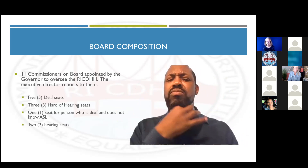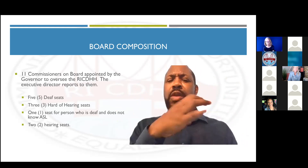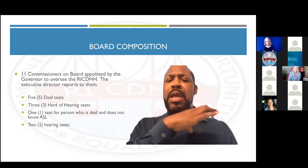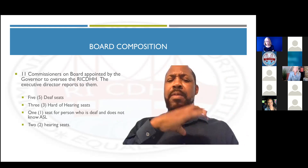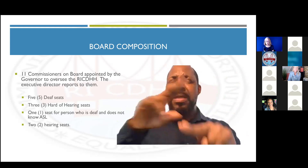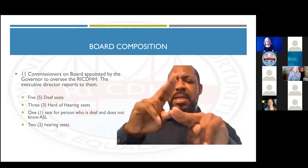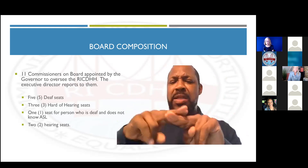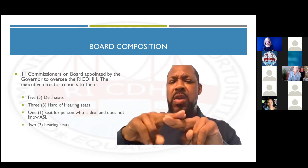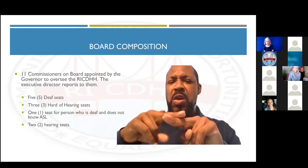responsibility.